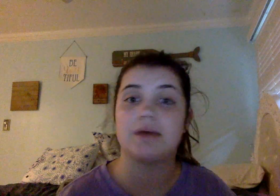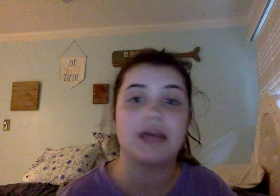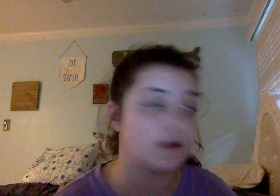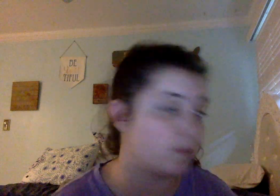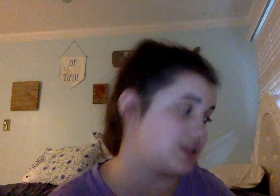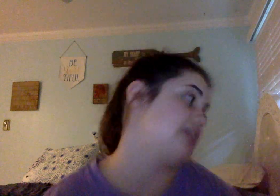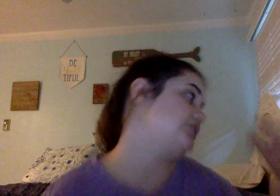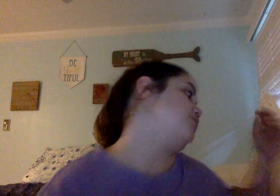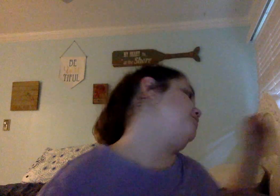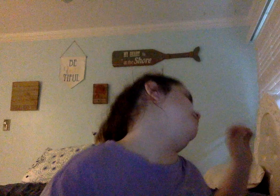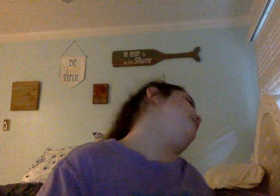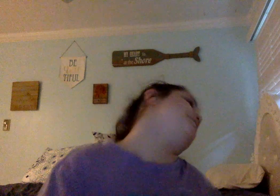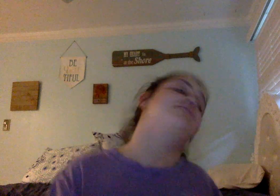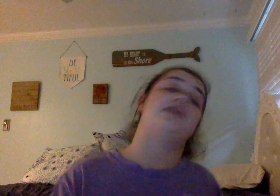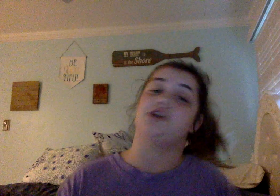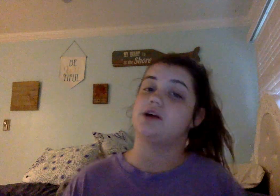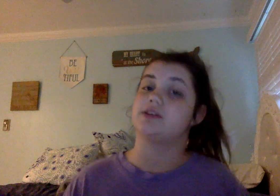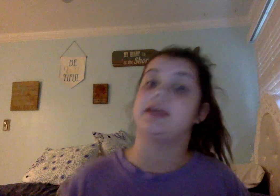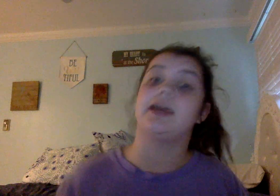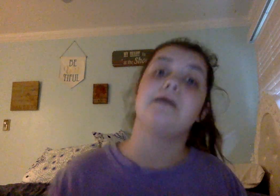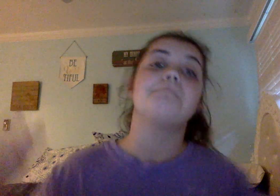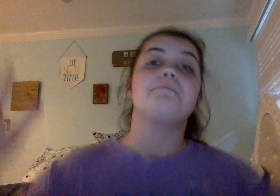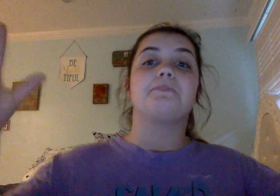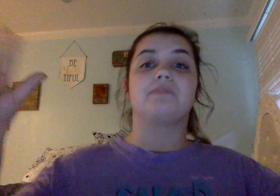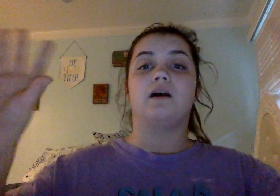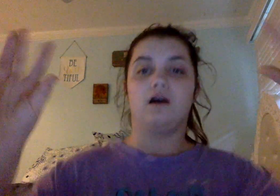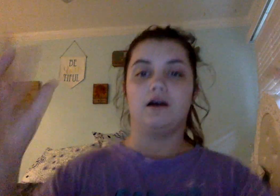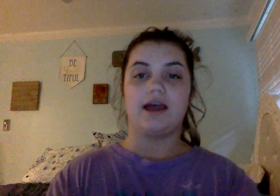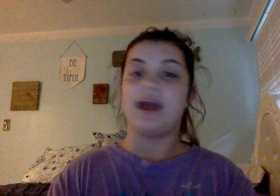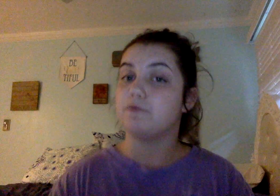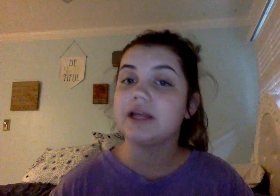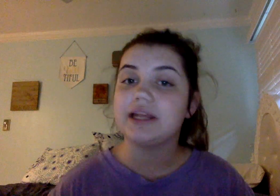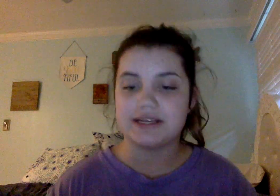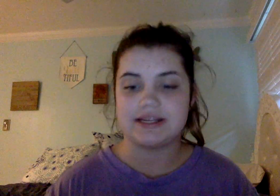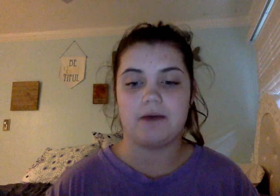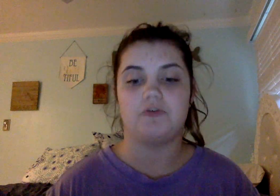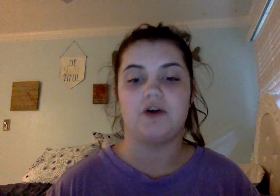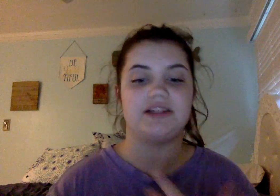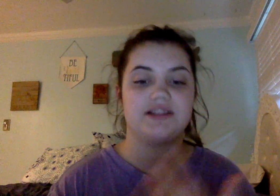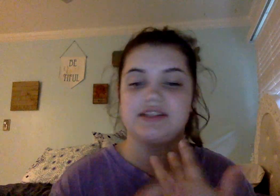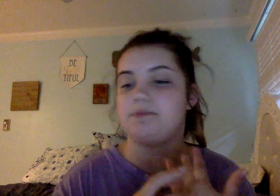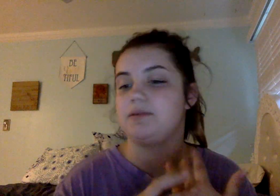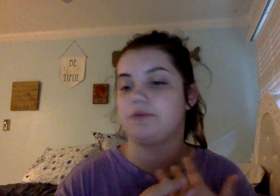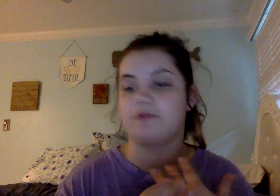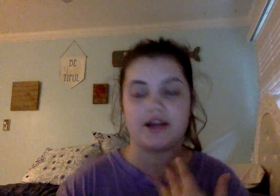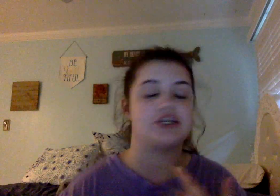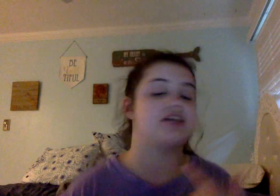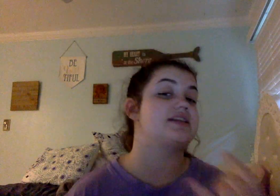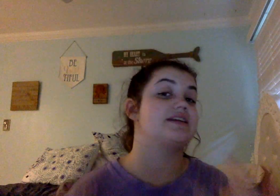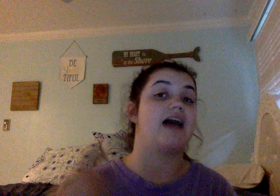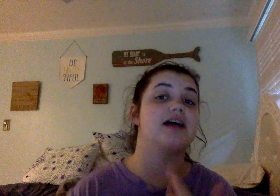a Quizlet. I started making paper flashcards. Like, it really is helpful. I did the same thing with French. I did it last